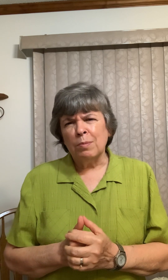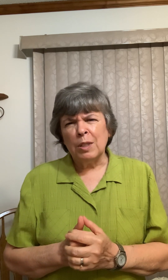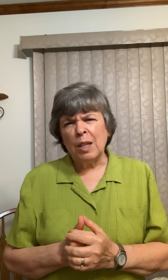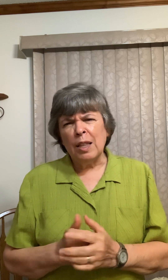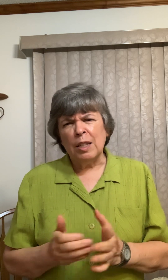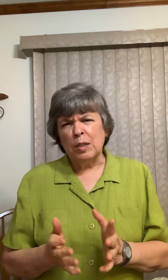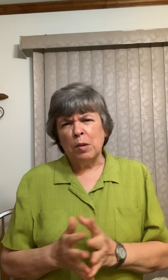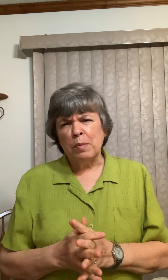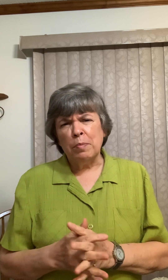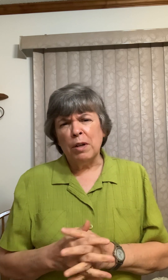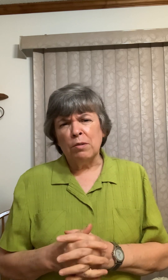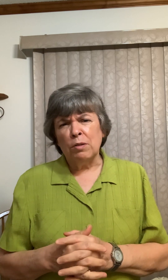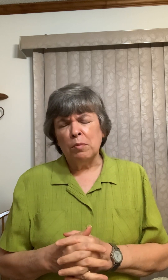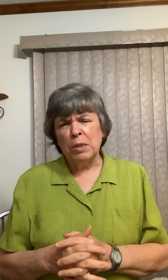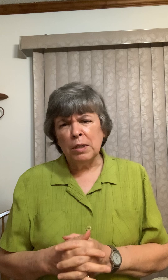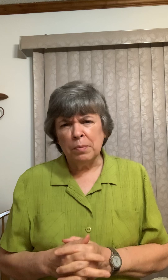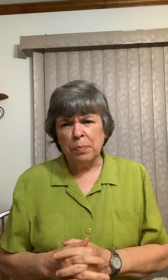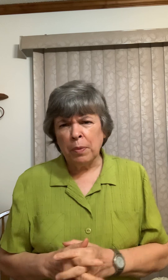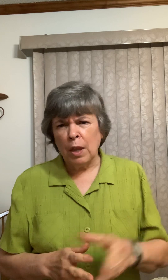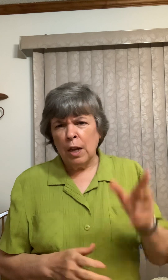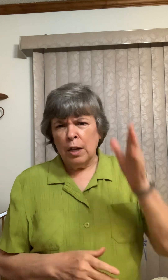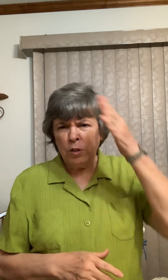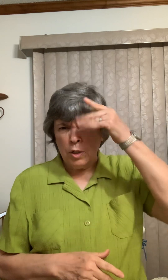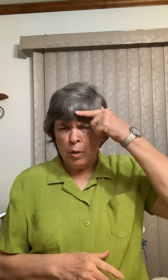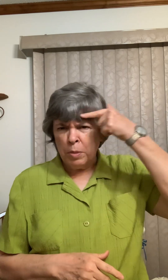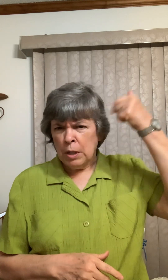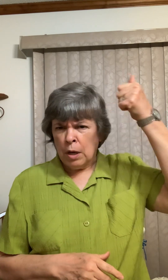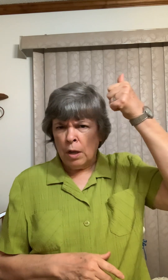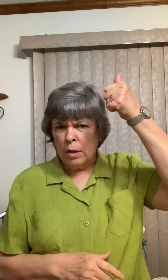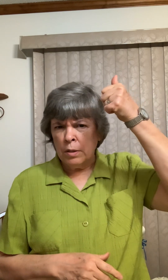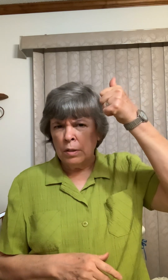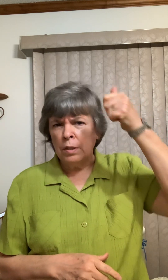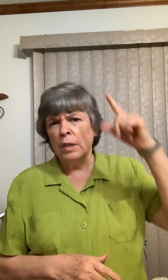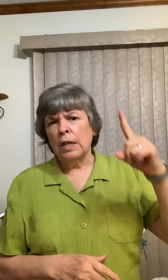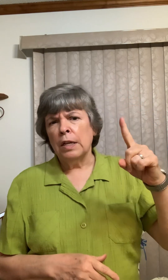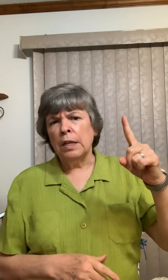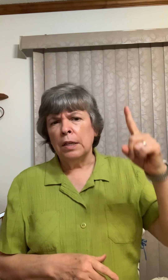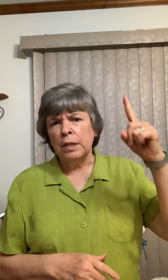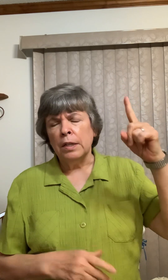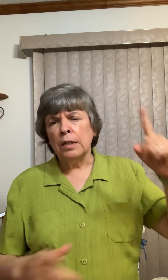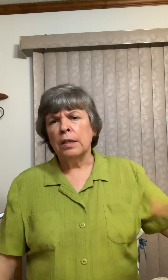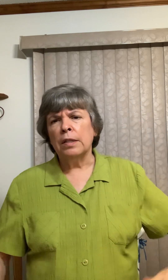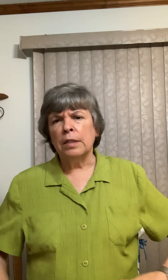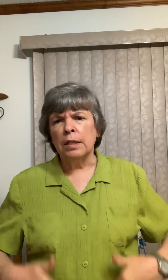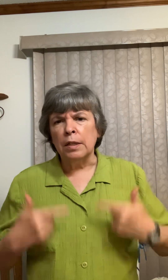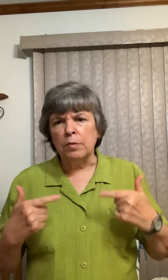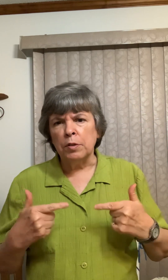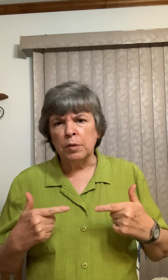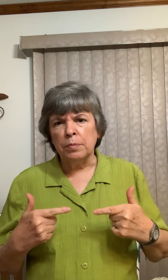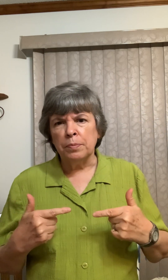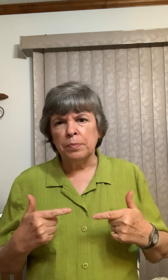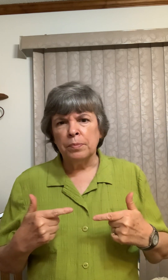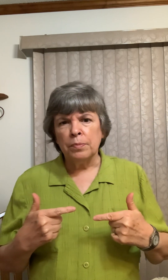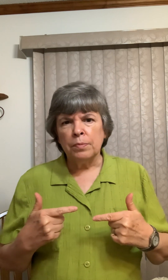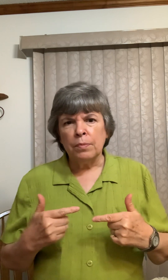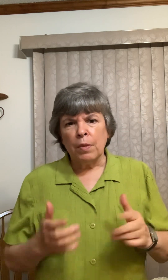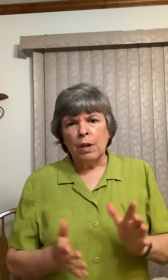I think it's probably better to omit it. Just because he lives.